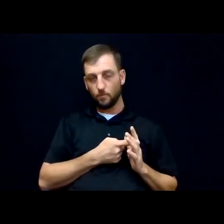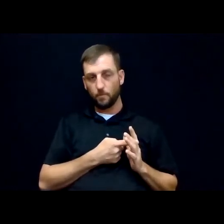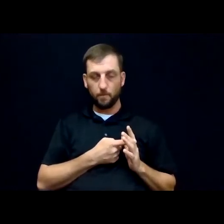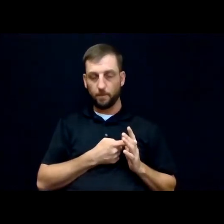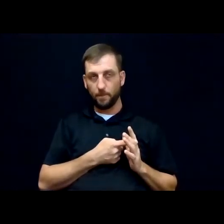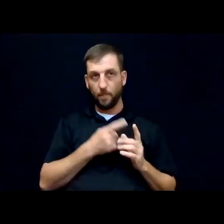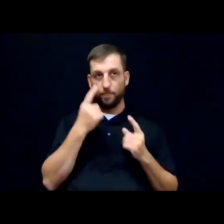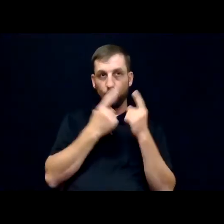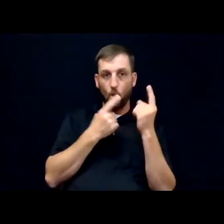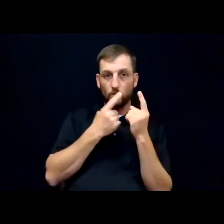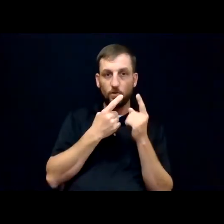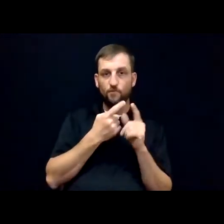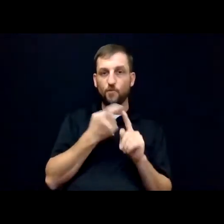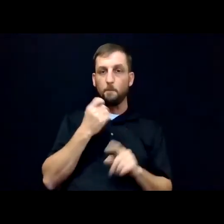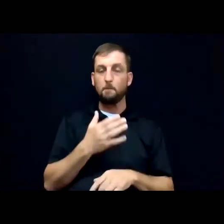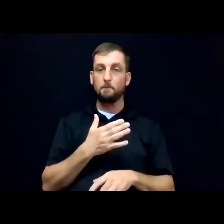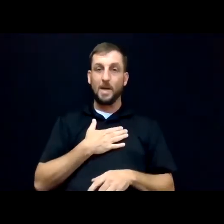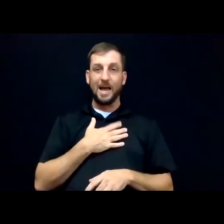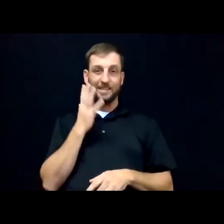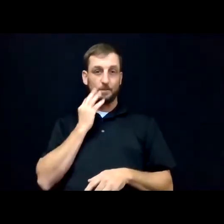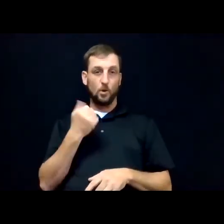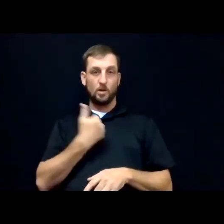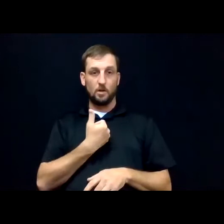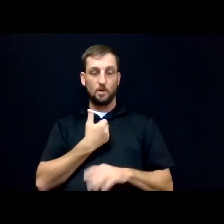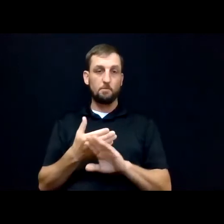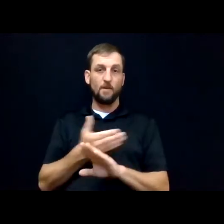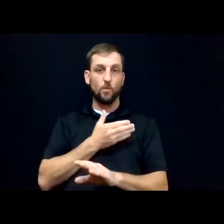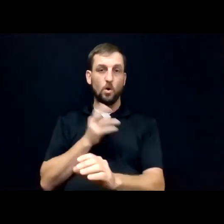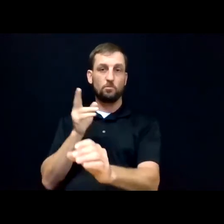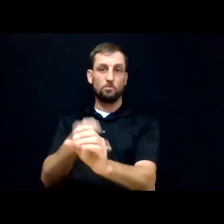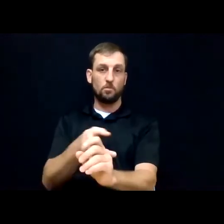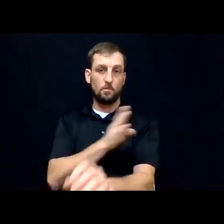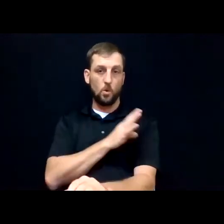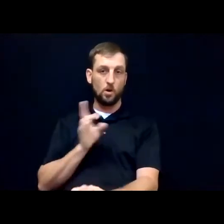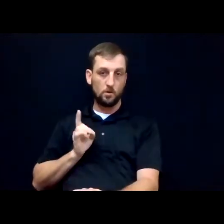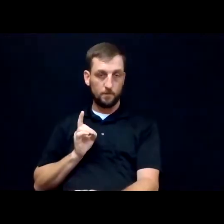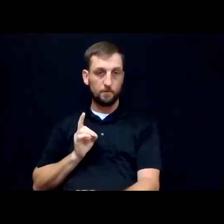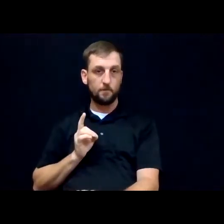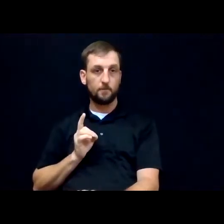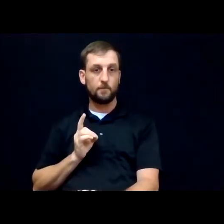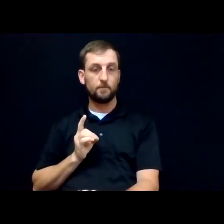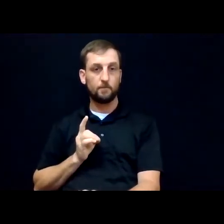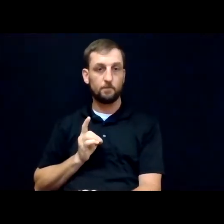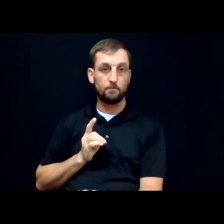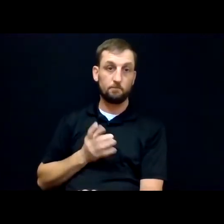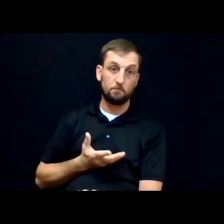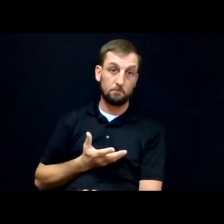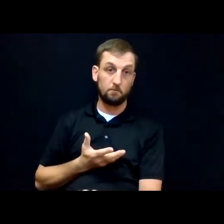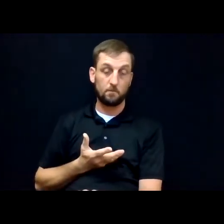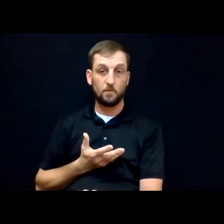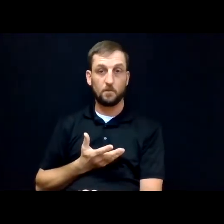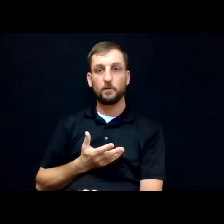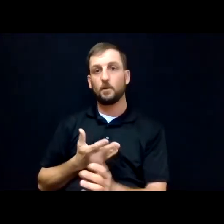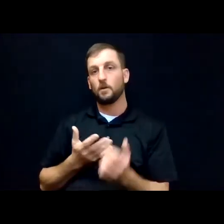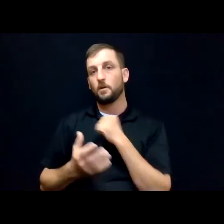thoughts came from my experience prior to being a board member, which were, poor